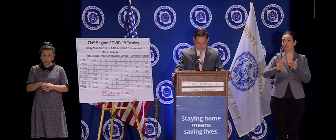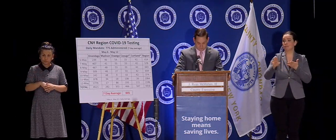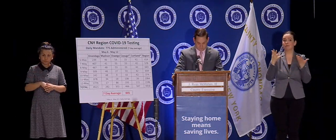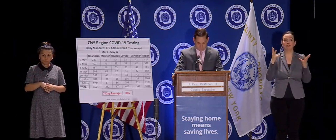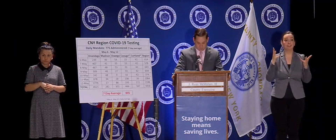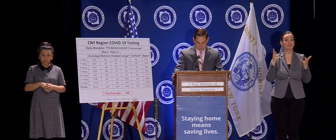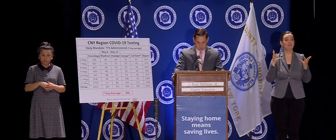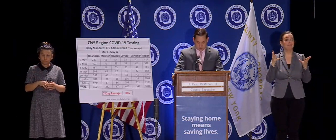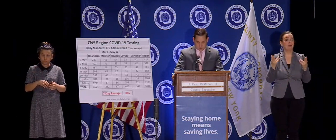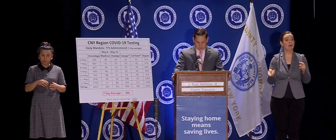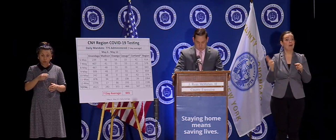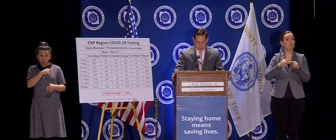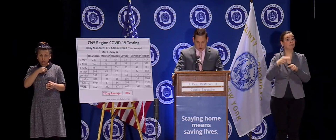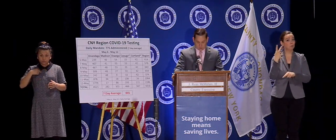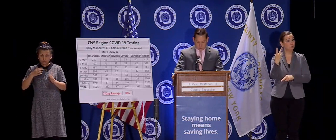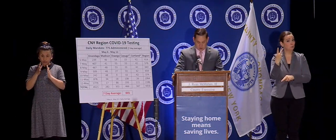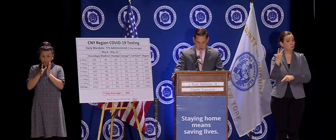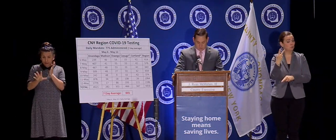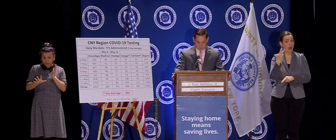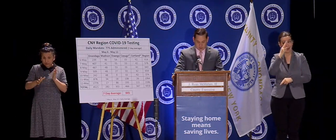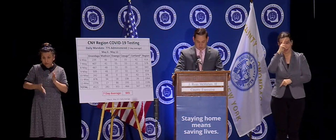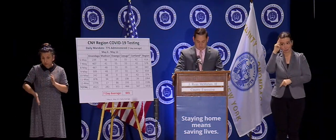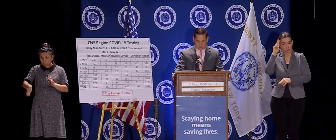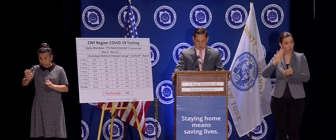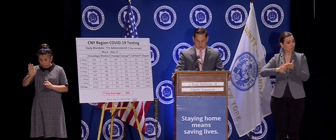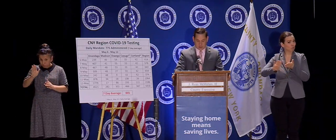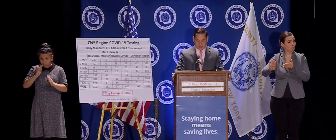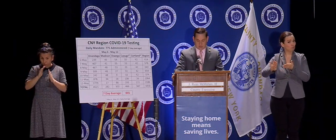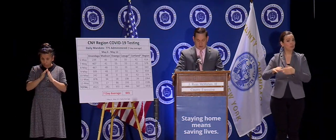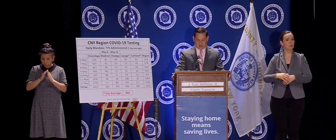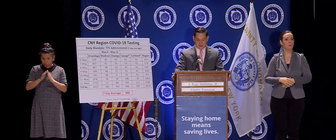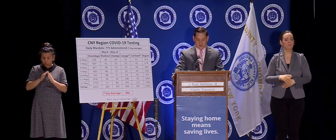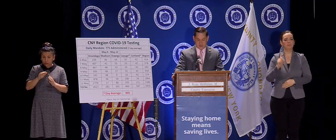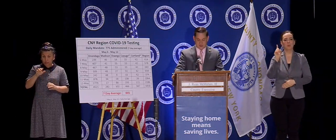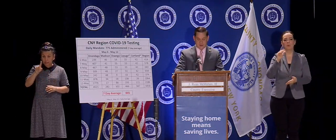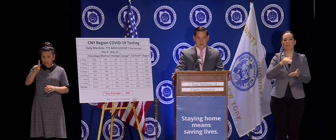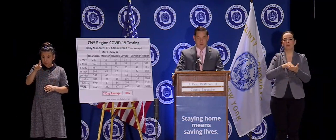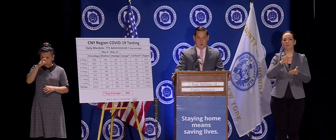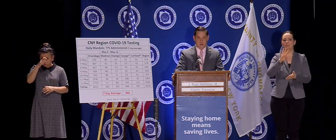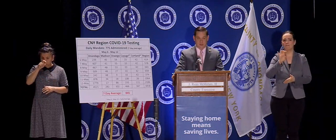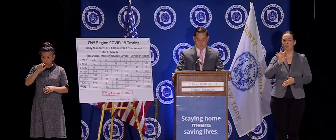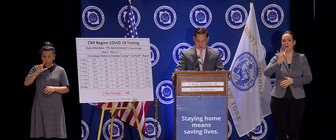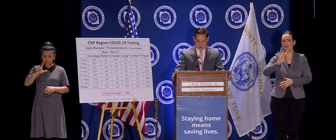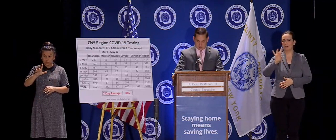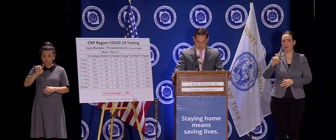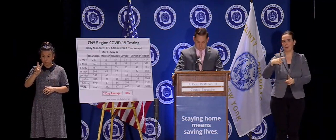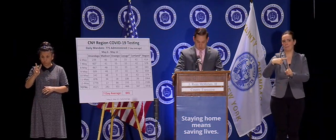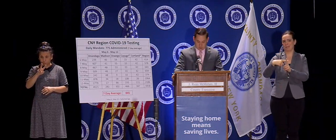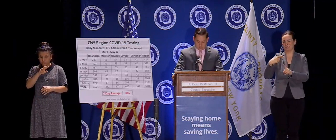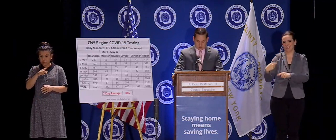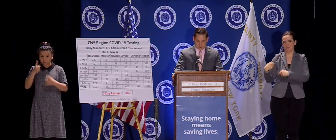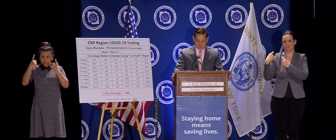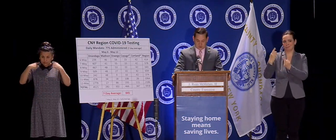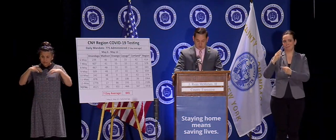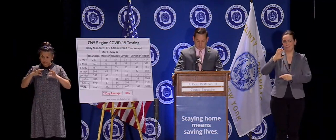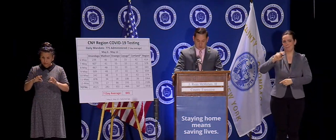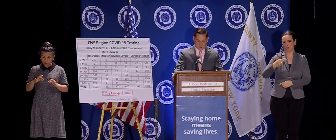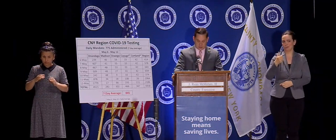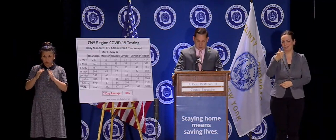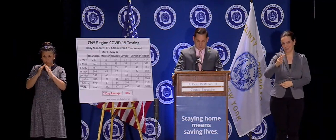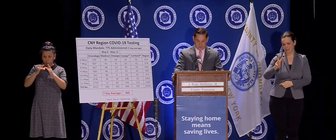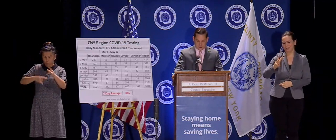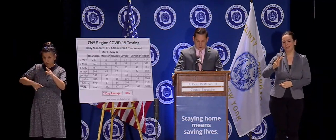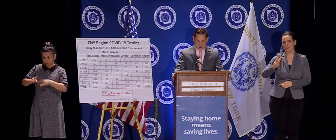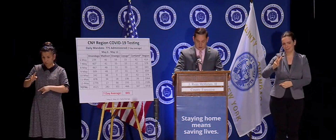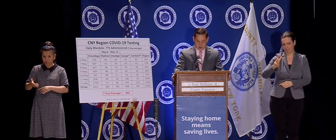yesterday. So overall, 1,488 positive cases since March 16th. That's up 63